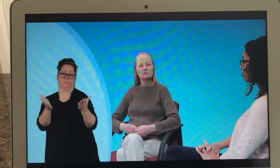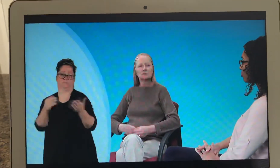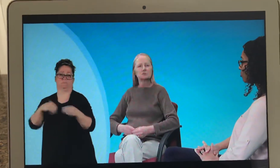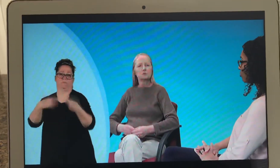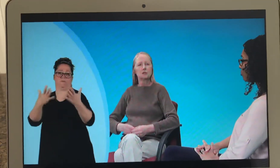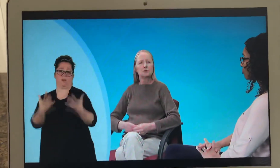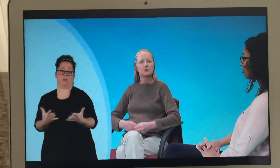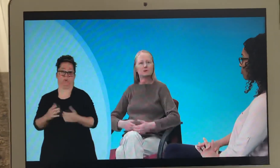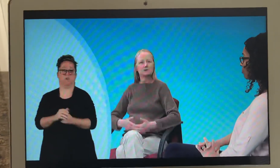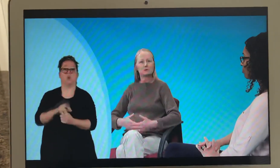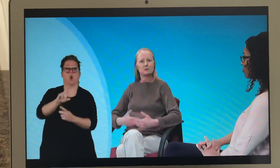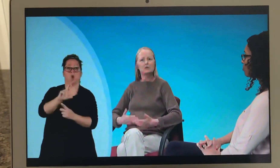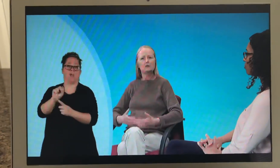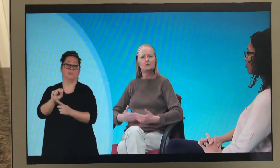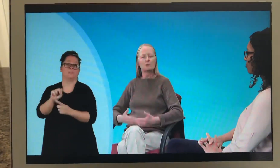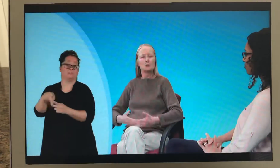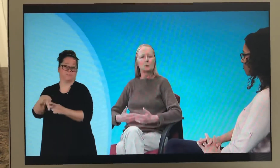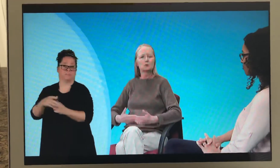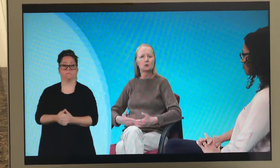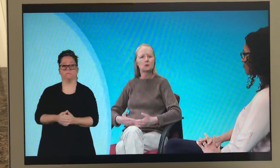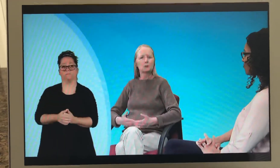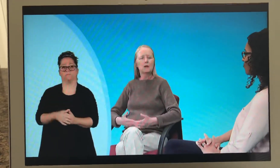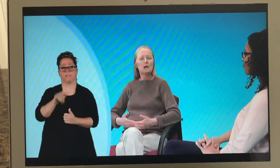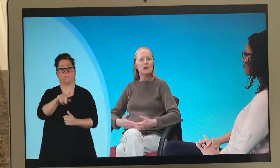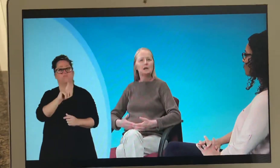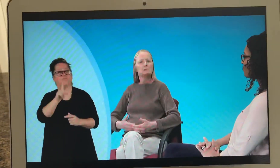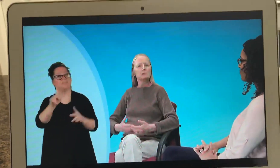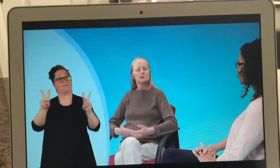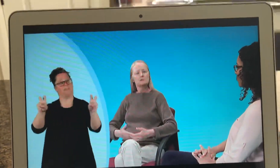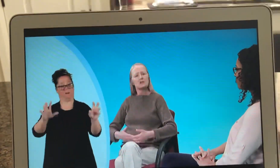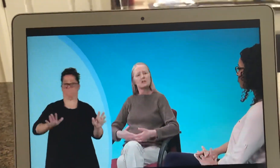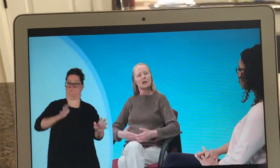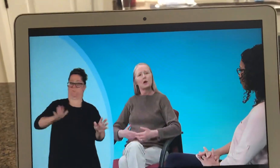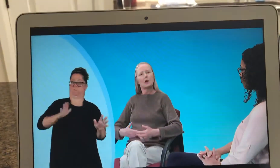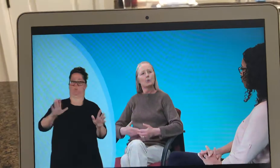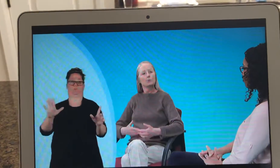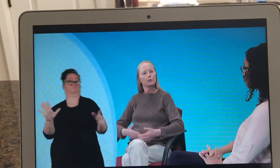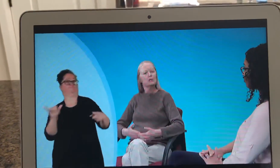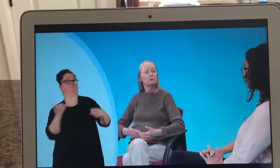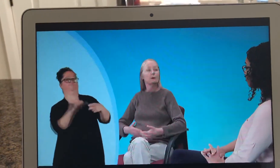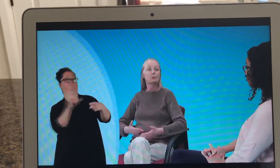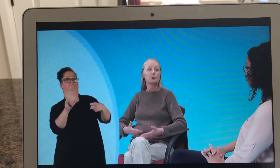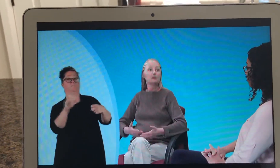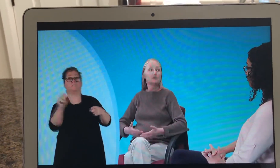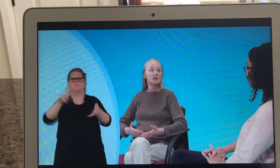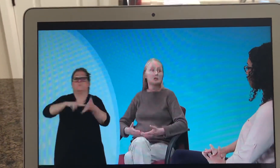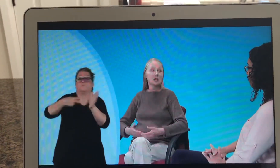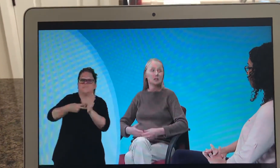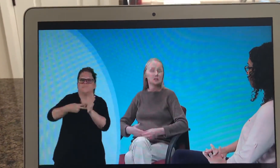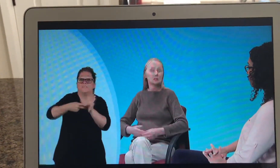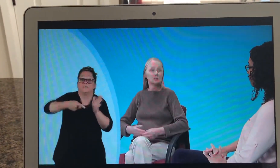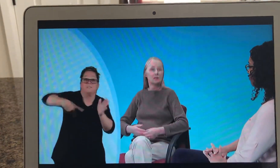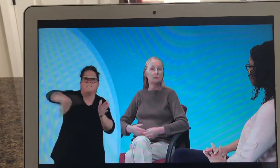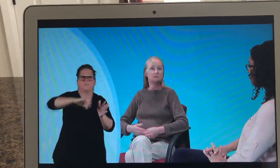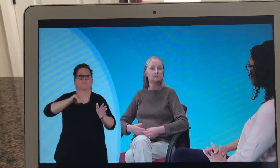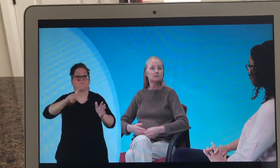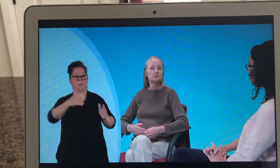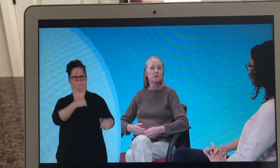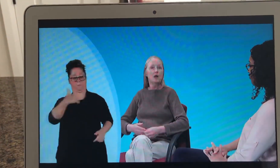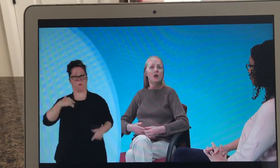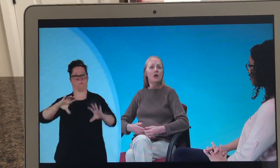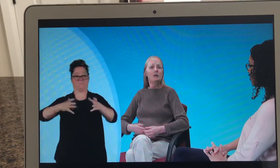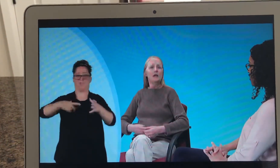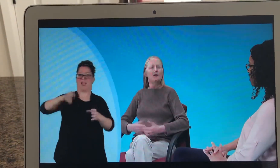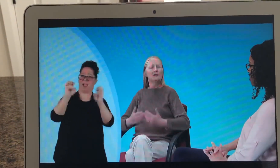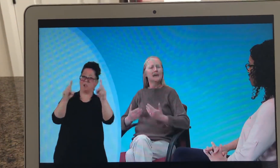interpreters don't know that they're a service provider. And it's a formal thing,